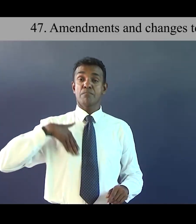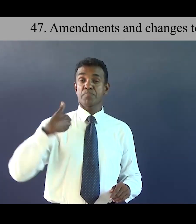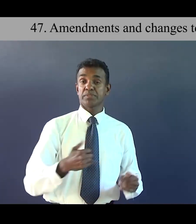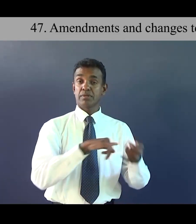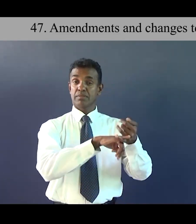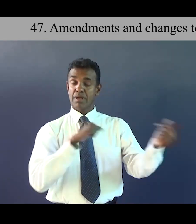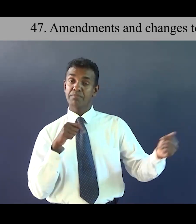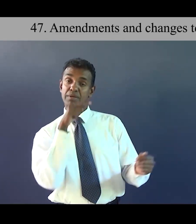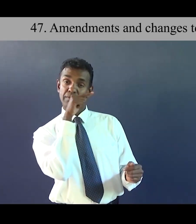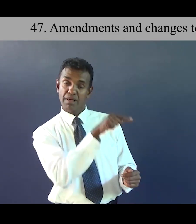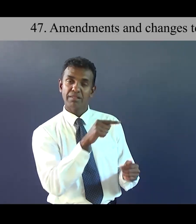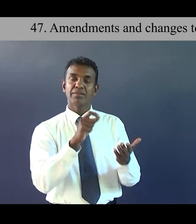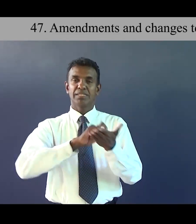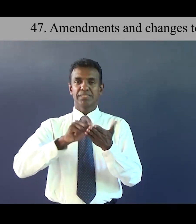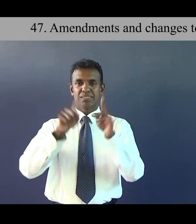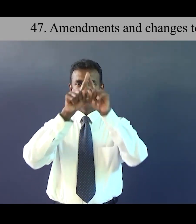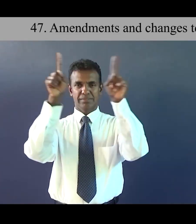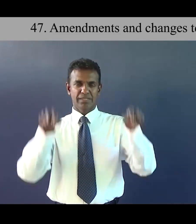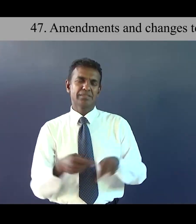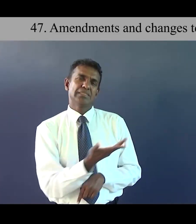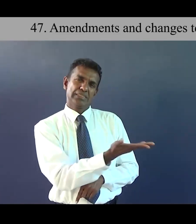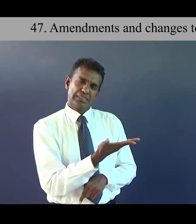idea and if it should be agreed.